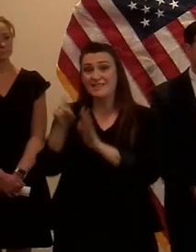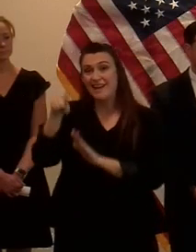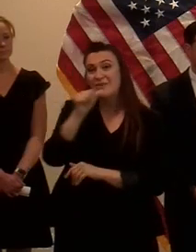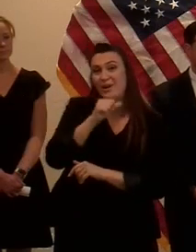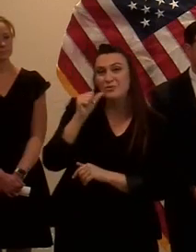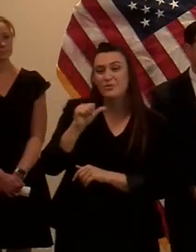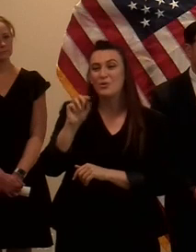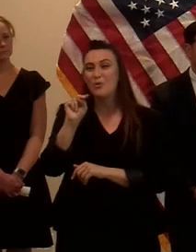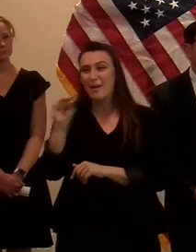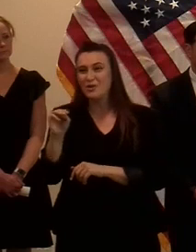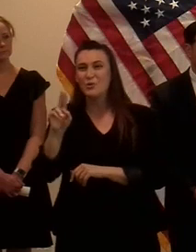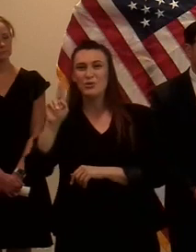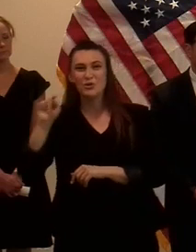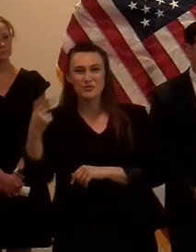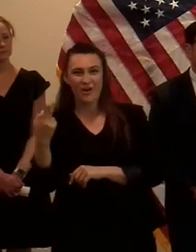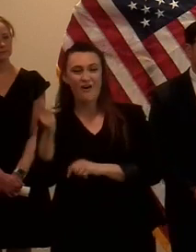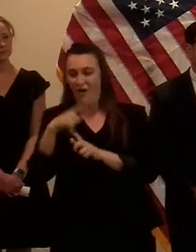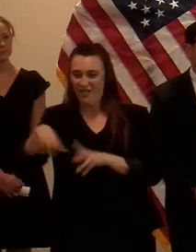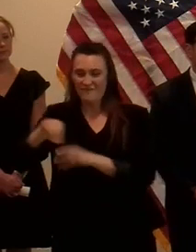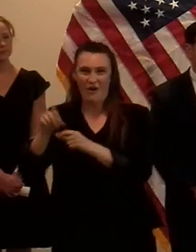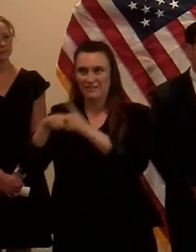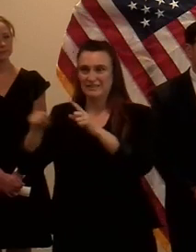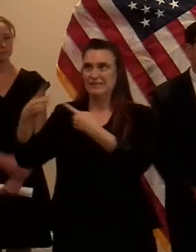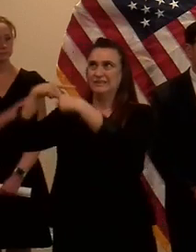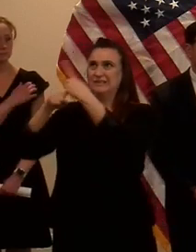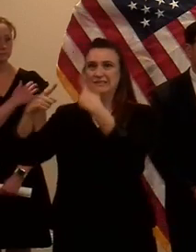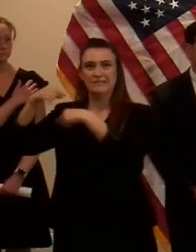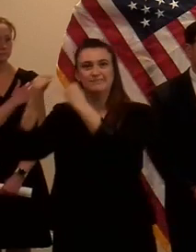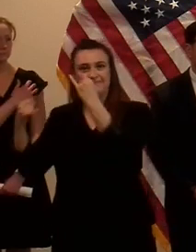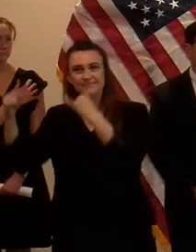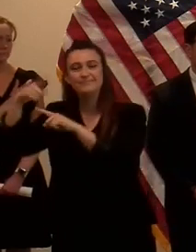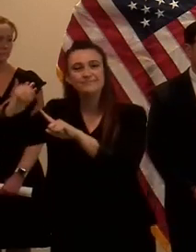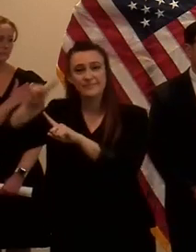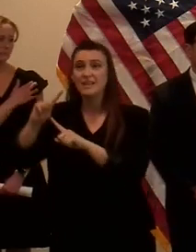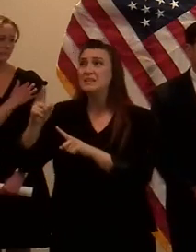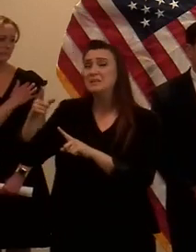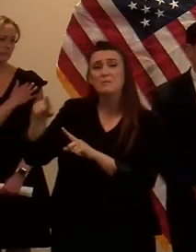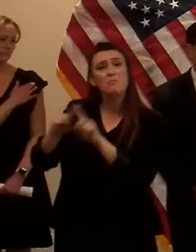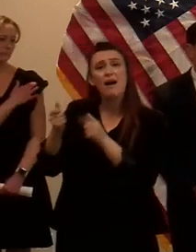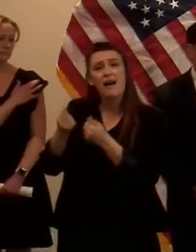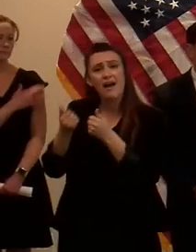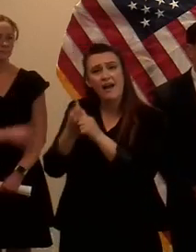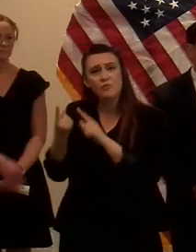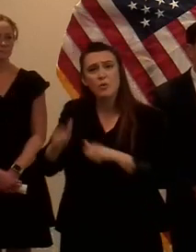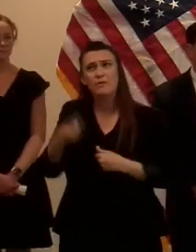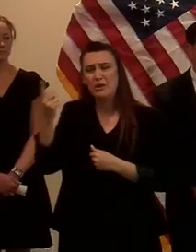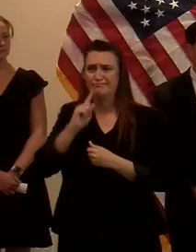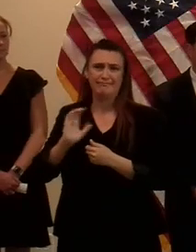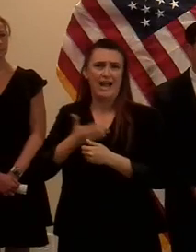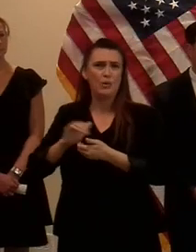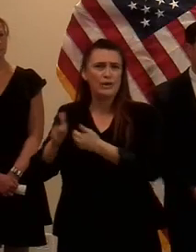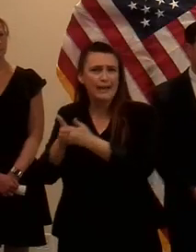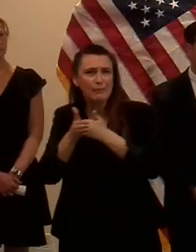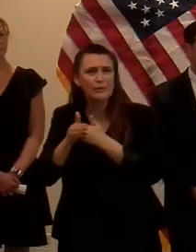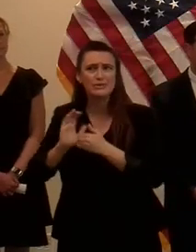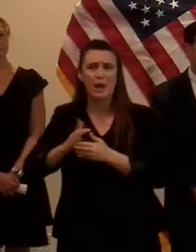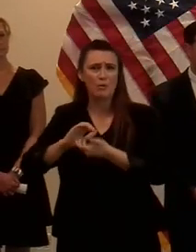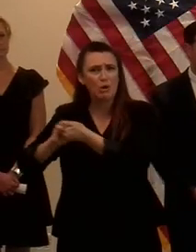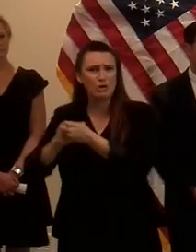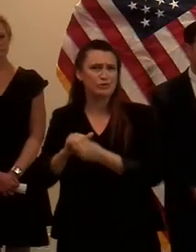And 3/4 of those folks are here in the great state of Arizona. They're our neighbors, they're our partners. And so the decision is made by